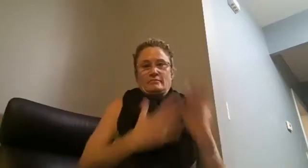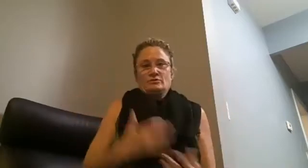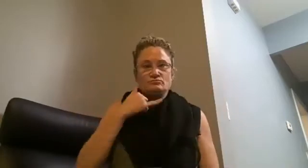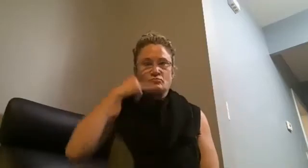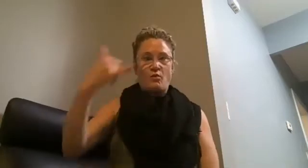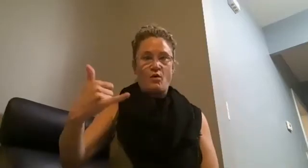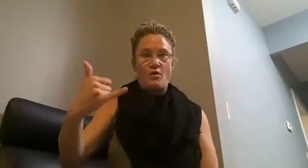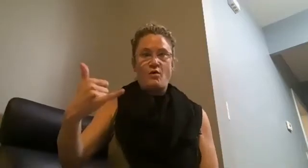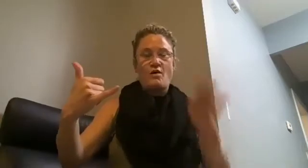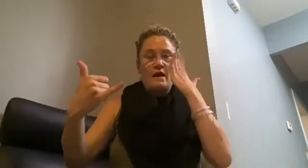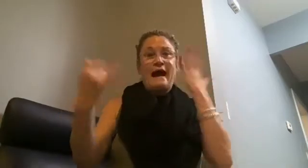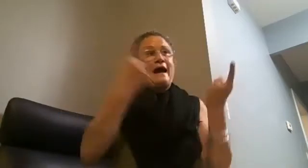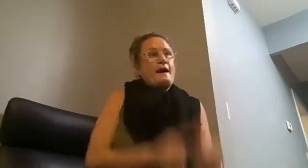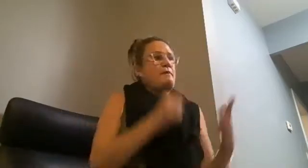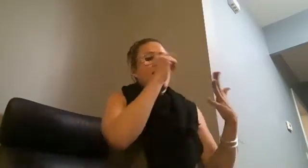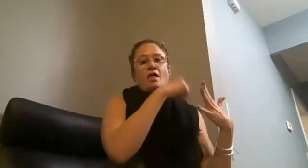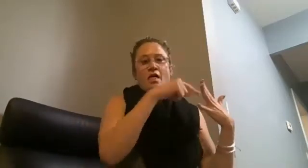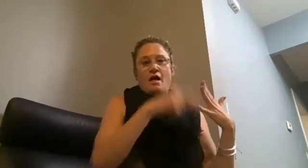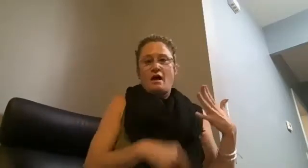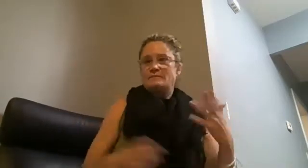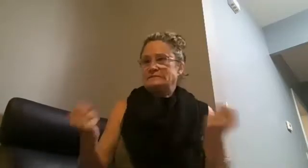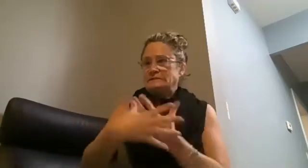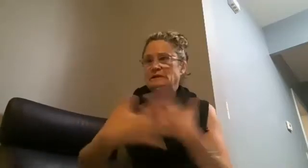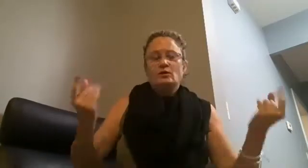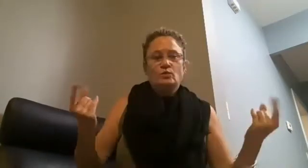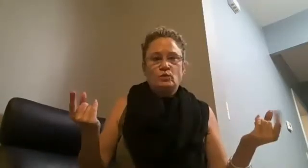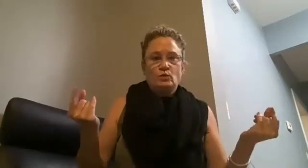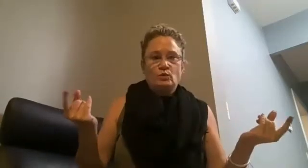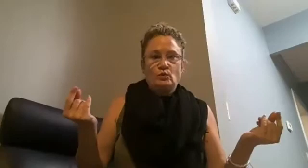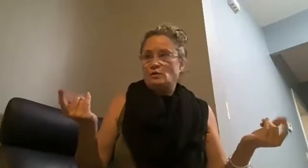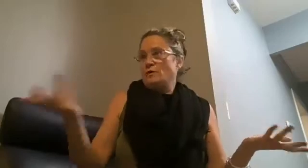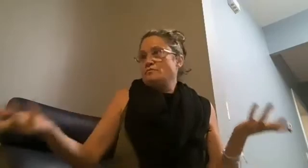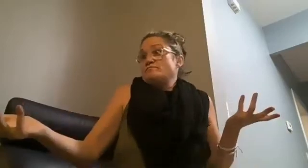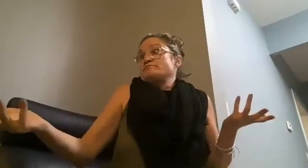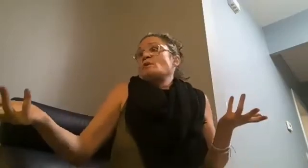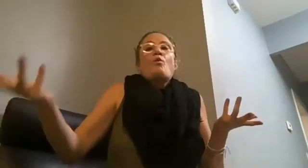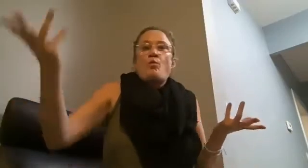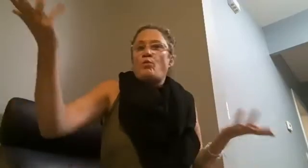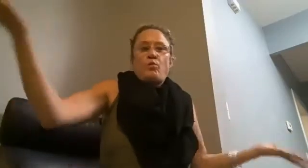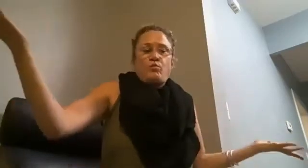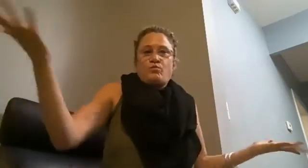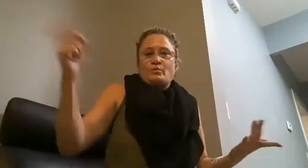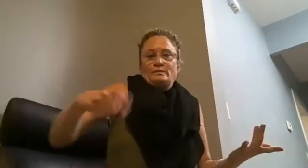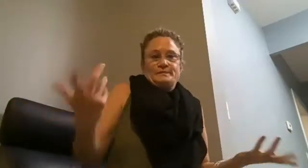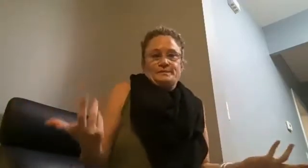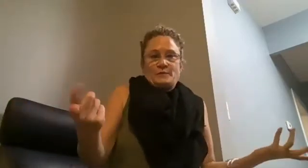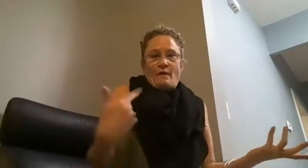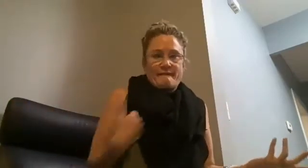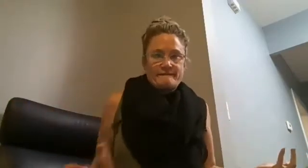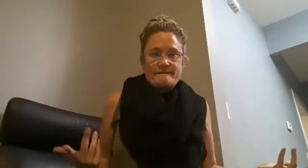was like, this is what's going on. I'm scared. I don't know what to do. And he was like, well, what it occurs to me is you have three